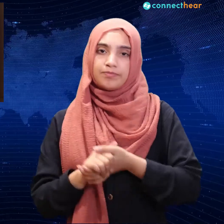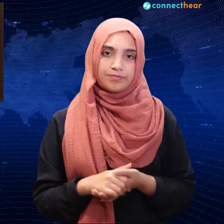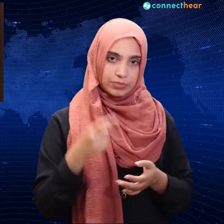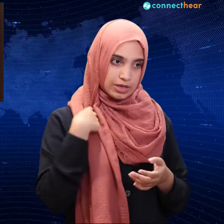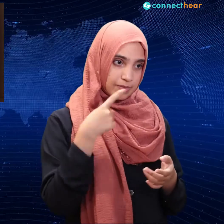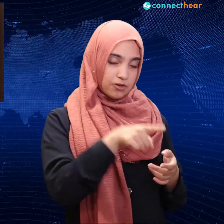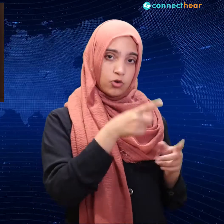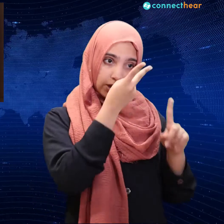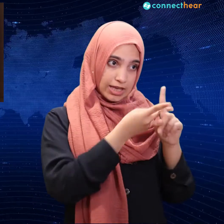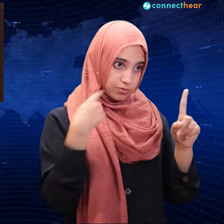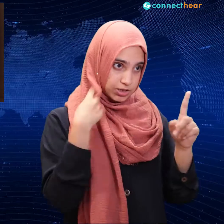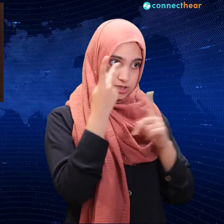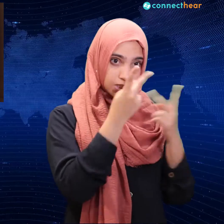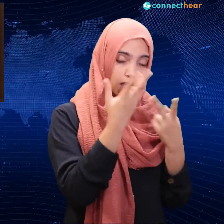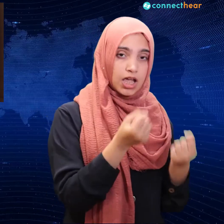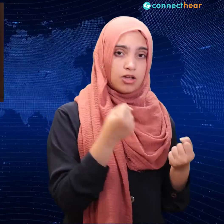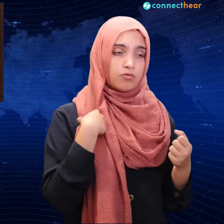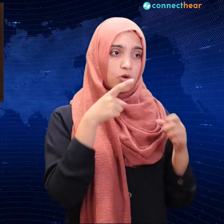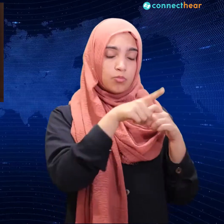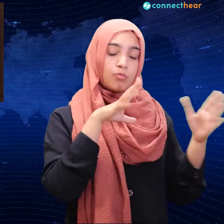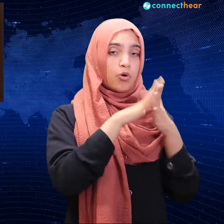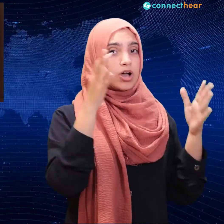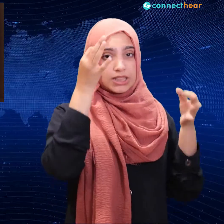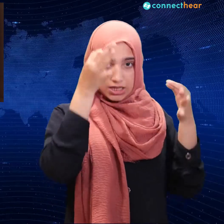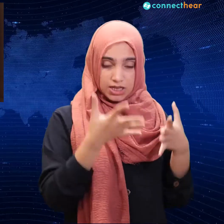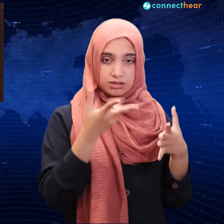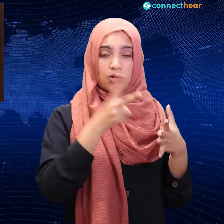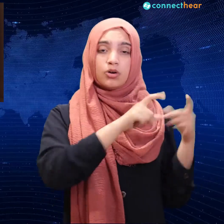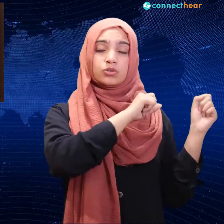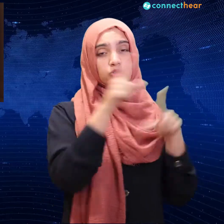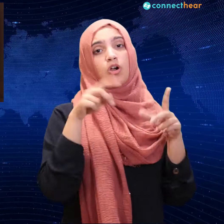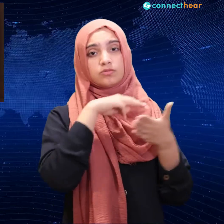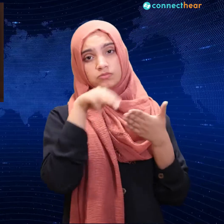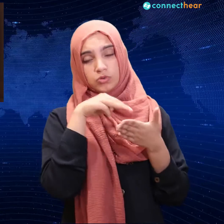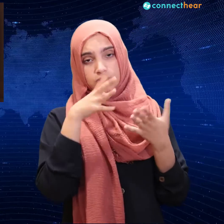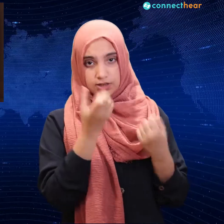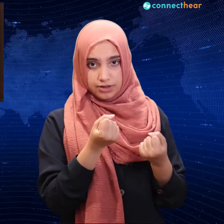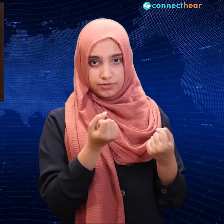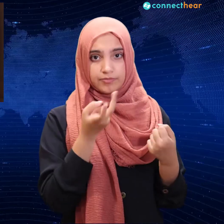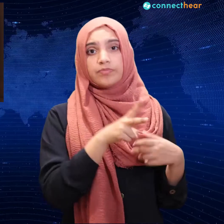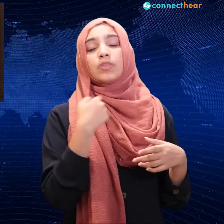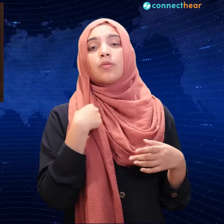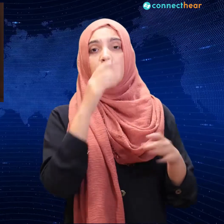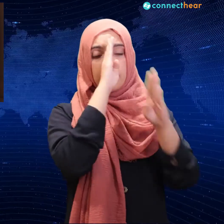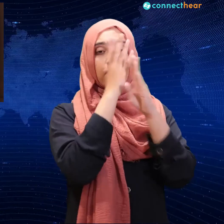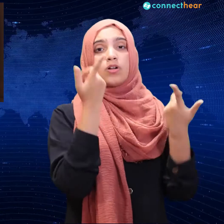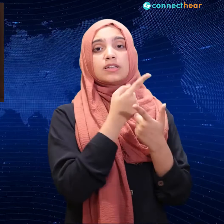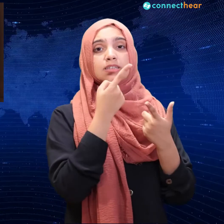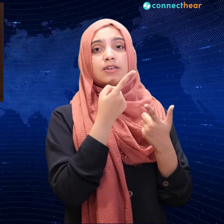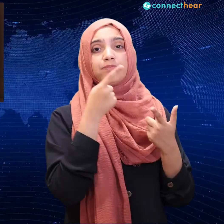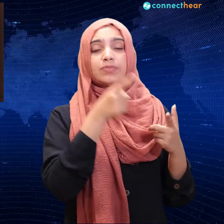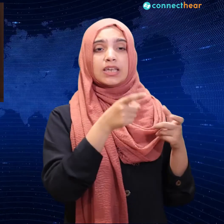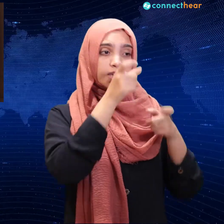case personally. It is one of the most horrific cases that shocked the country, and we will ensure that